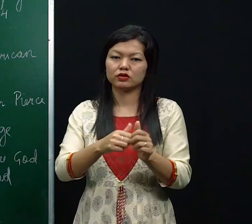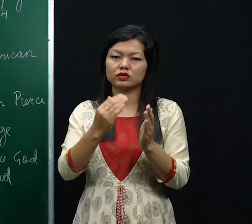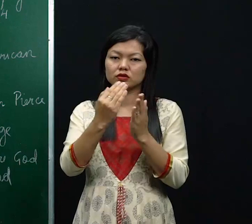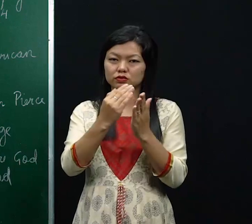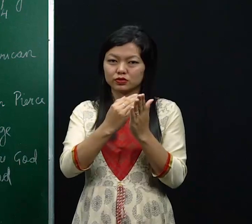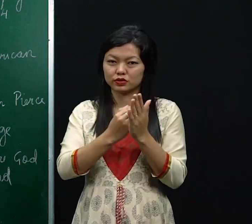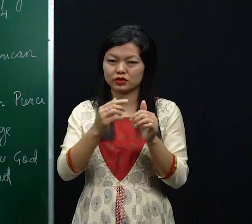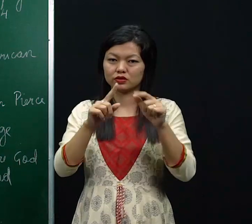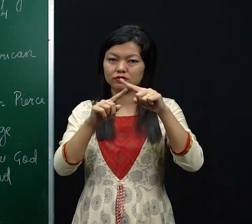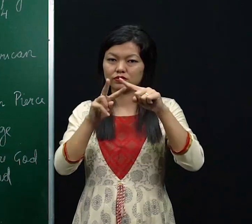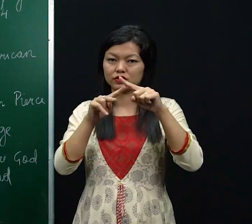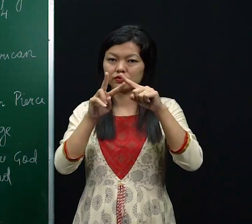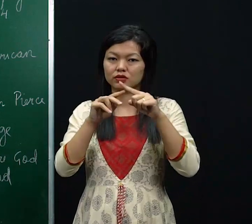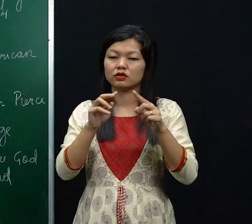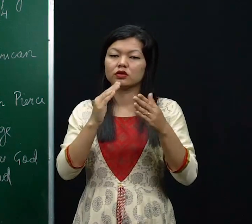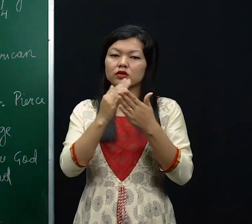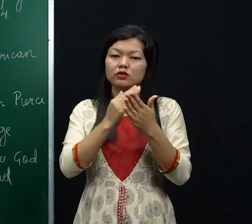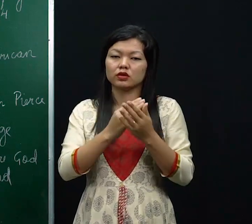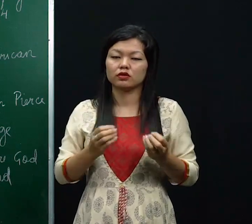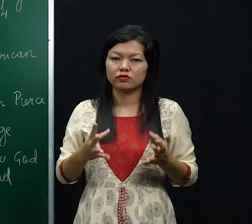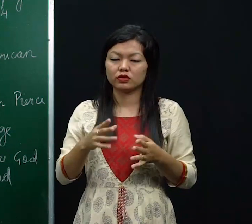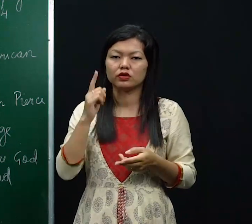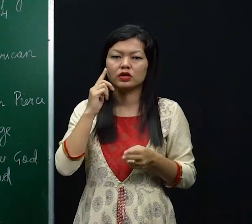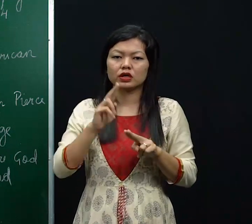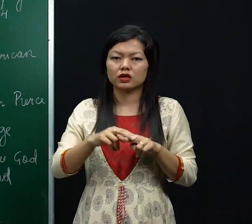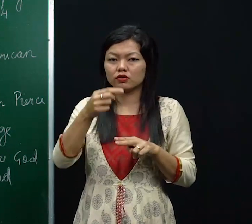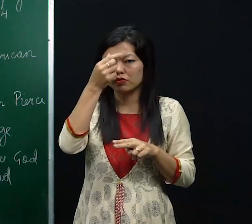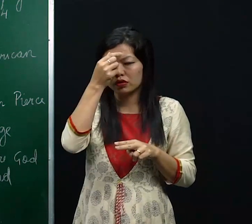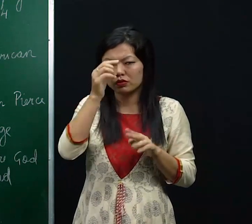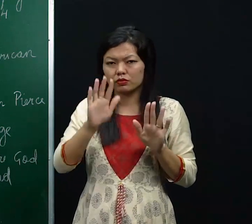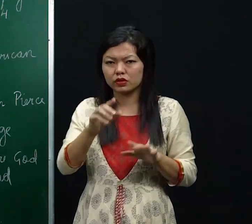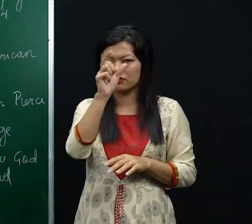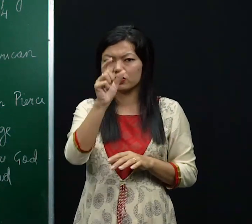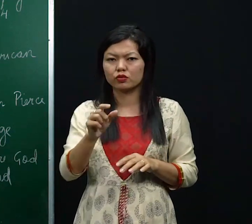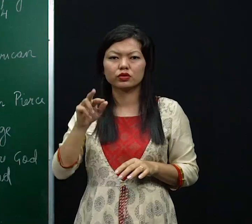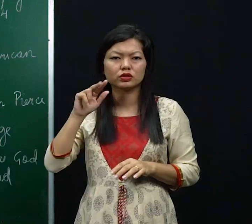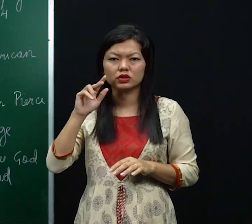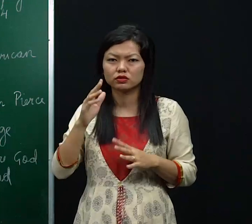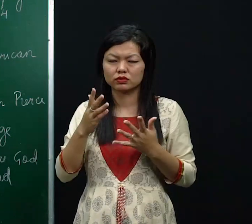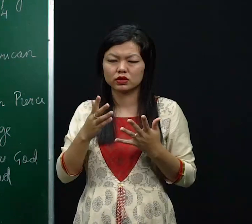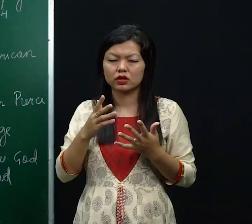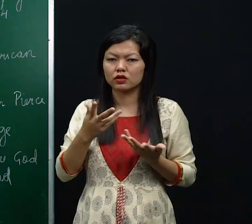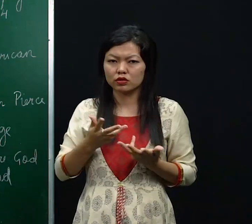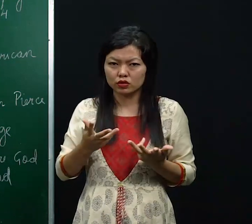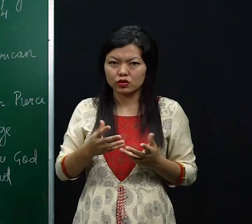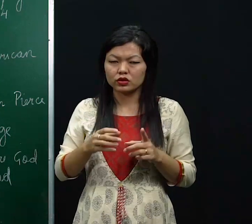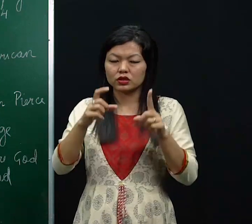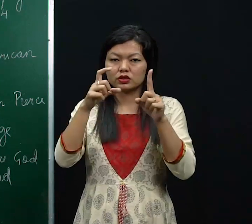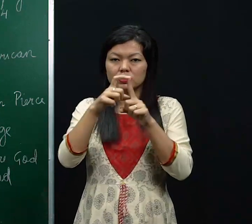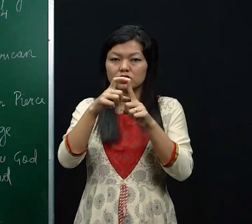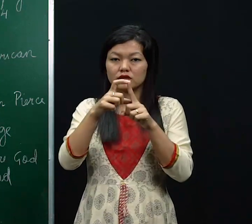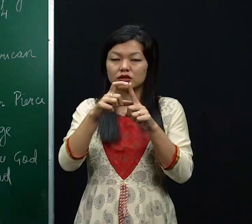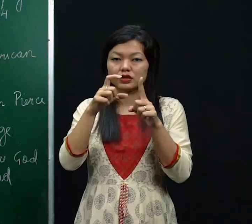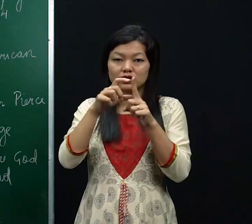of your dictionary. And that is what you should be doing. For class 9, you cannot expect your teachers to explain every detail like you have